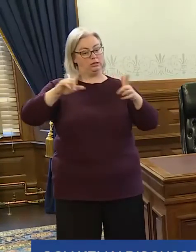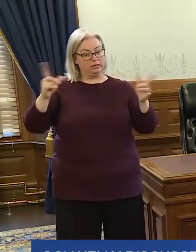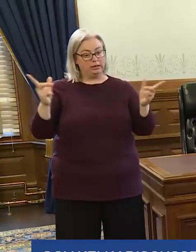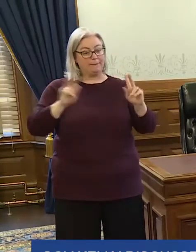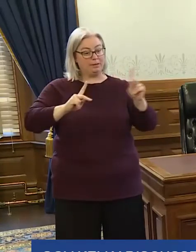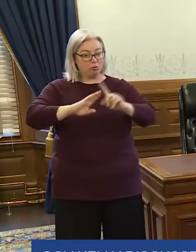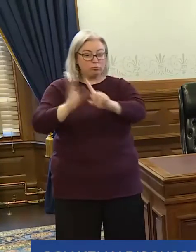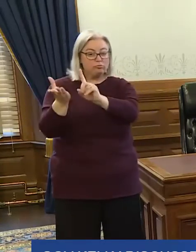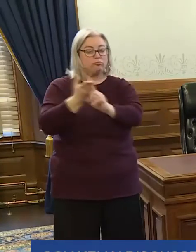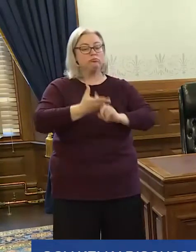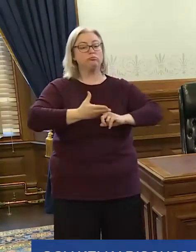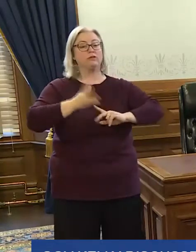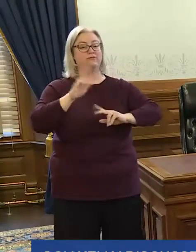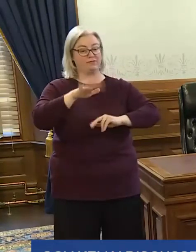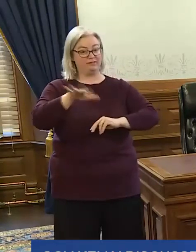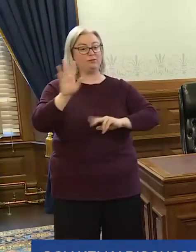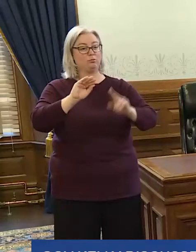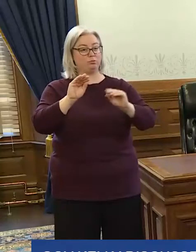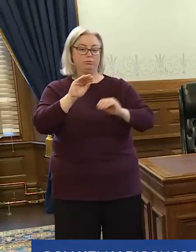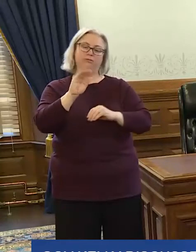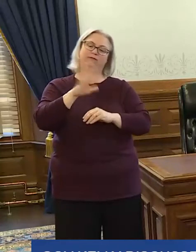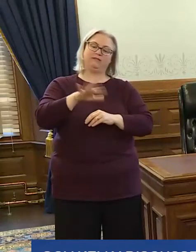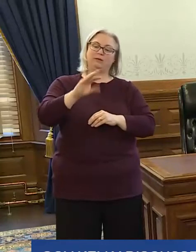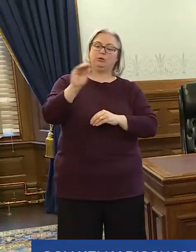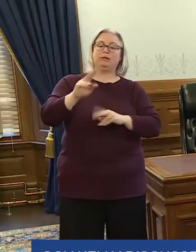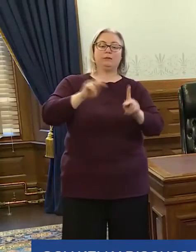55%, then we will have